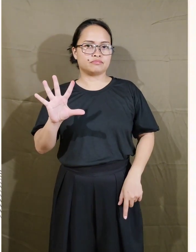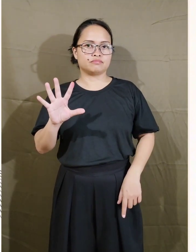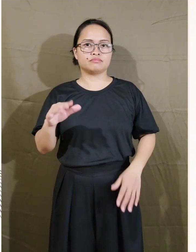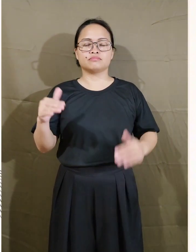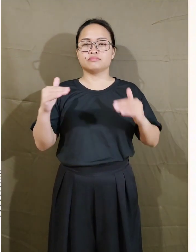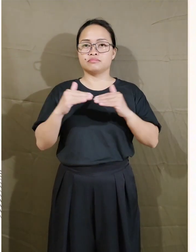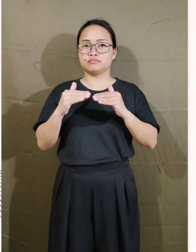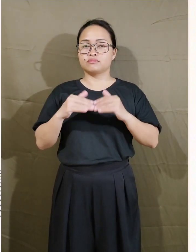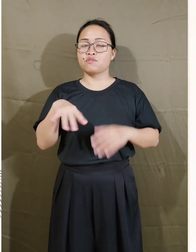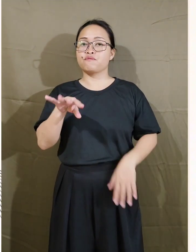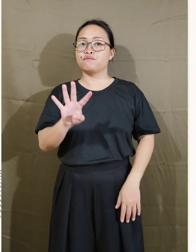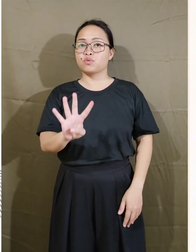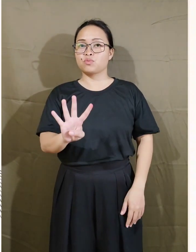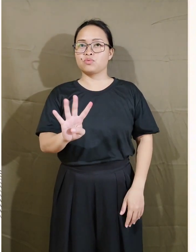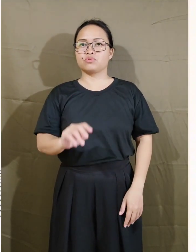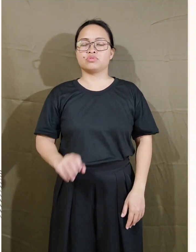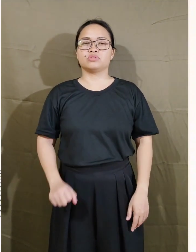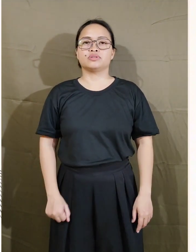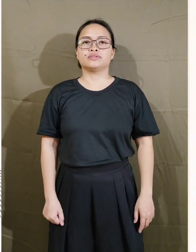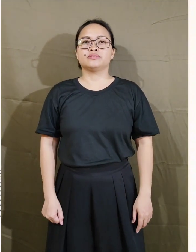be 4.